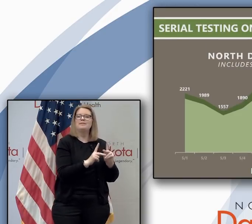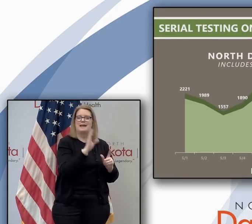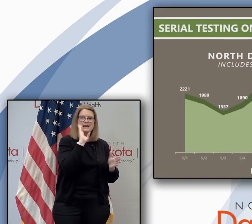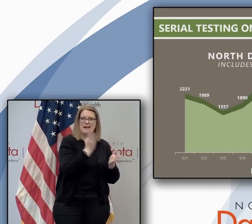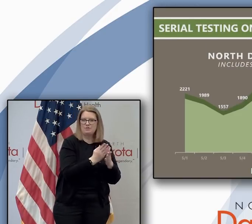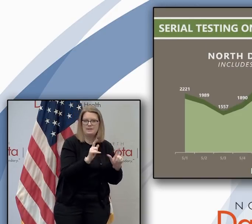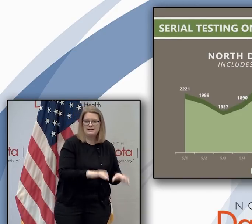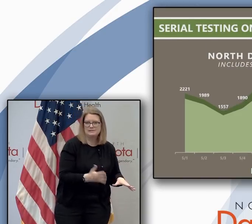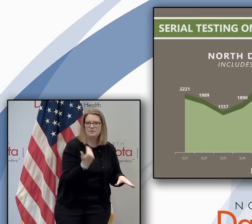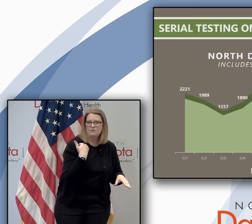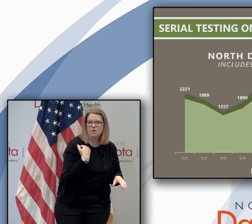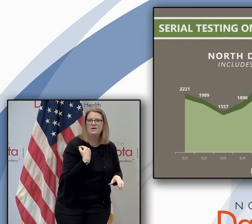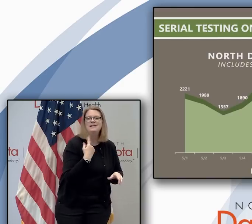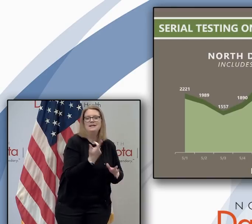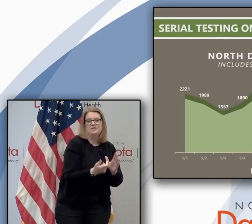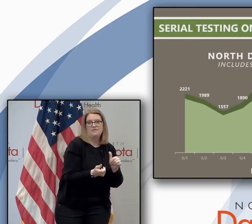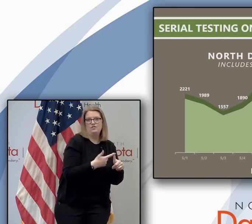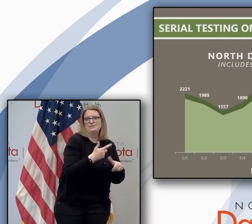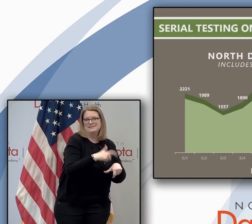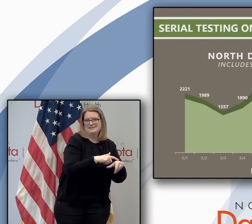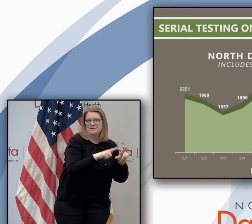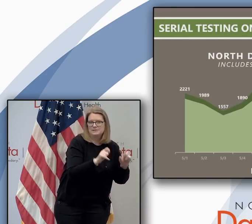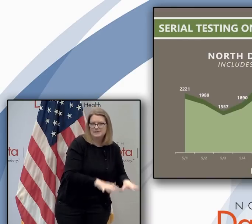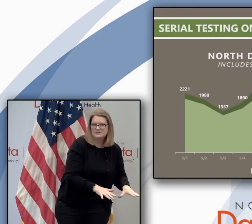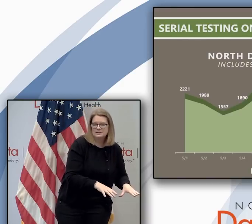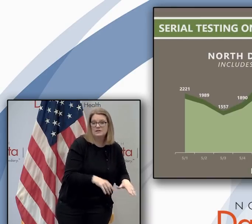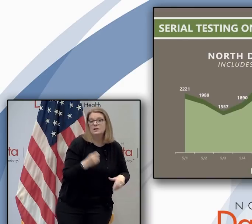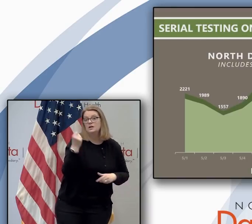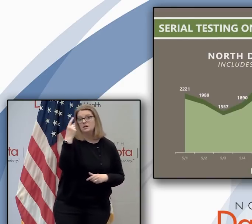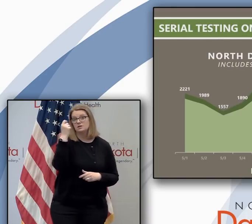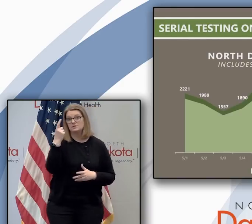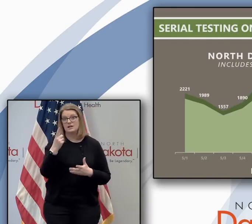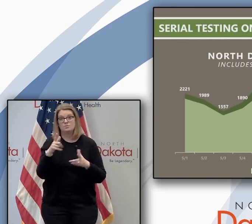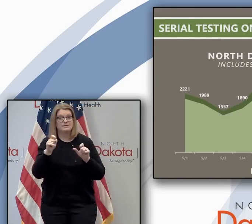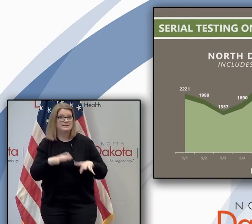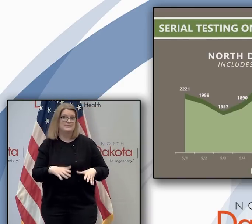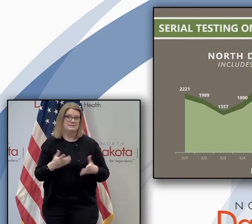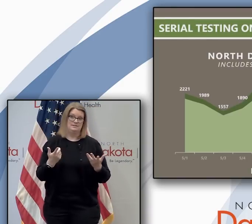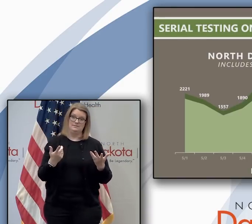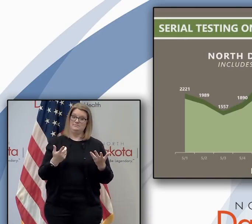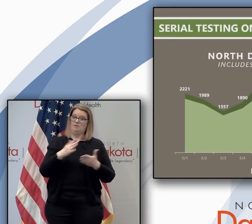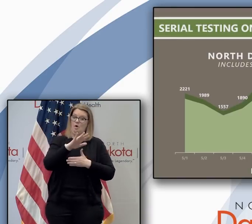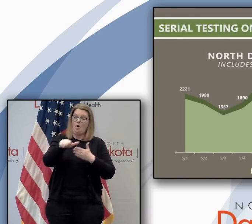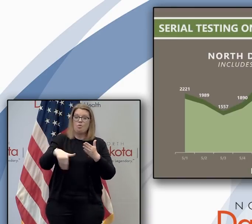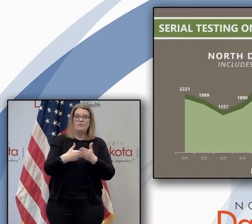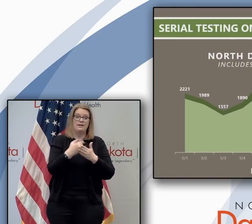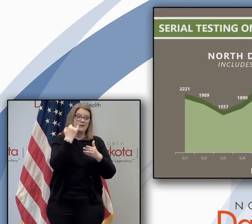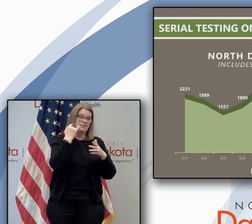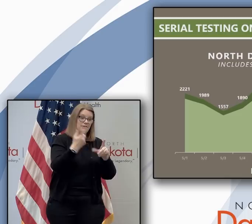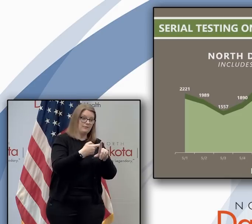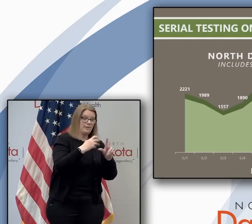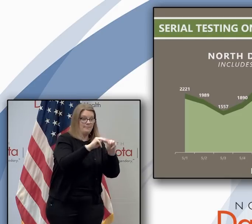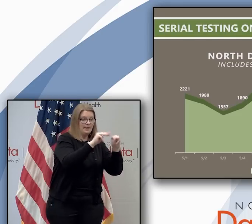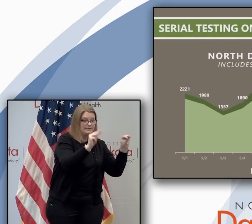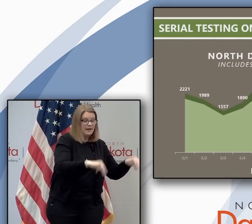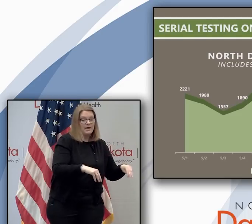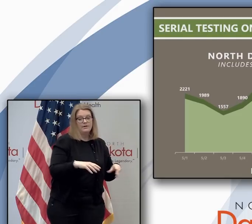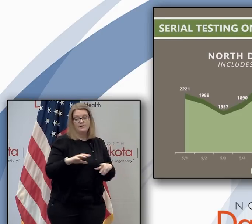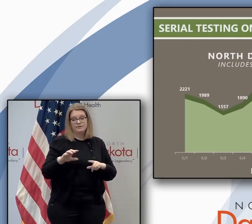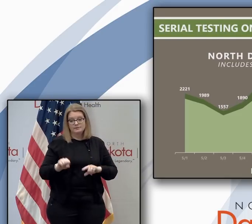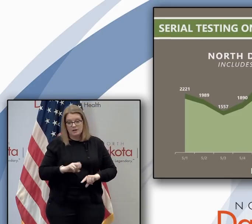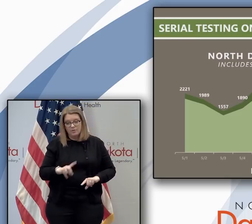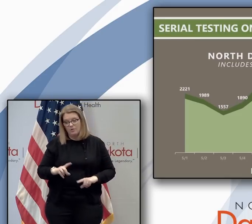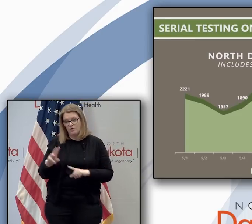course we are doing testing cross border. Whether they're Montanans or South Dakotans or